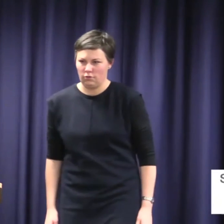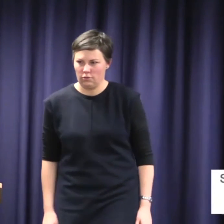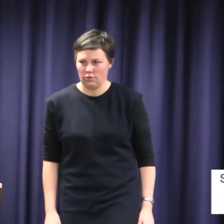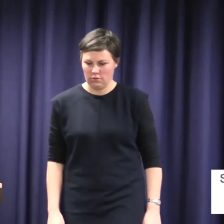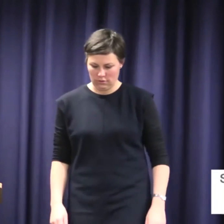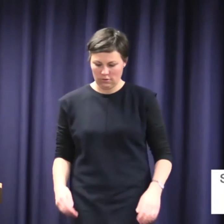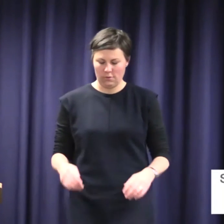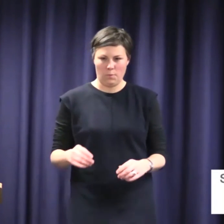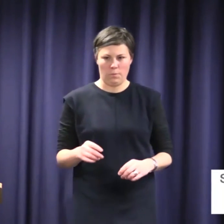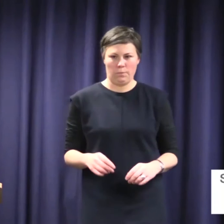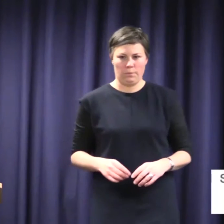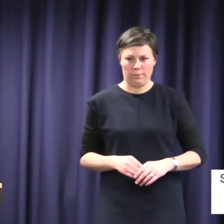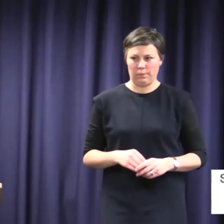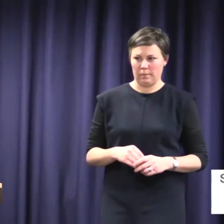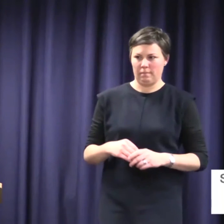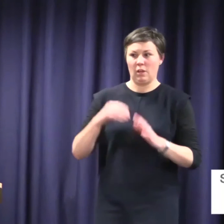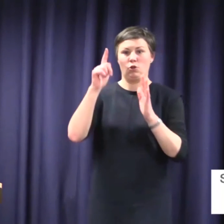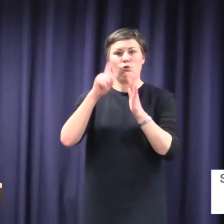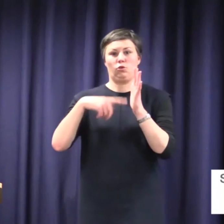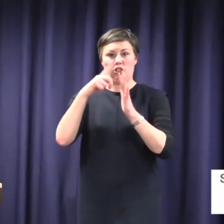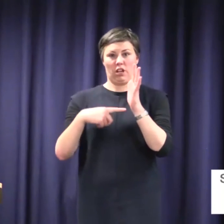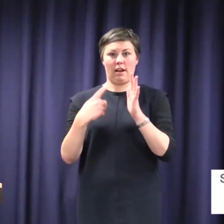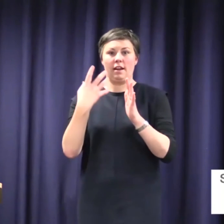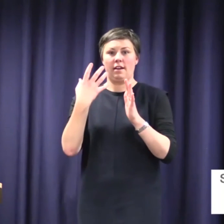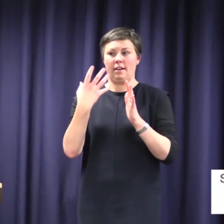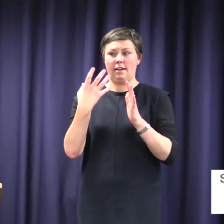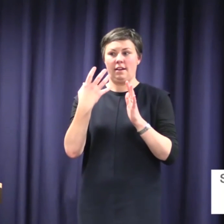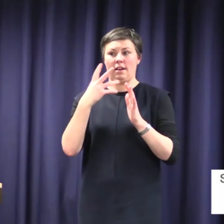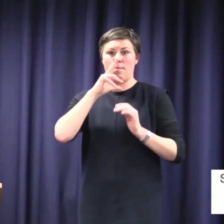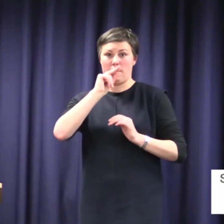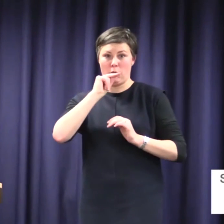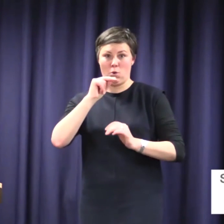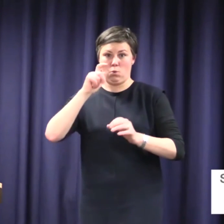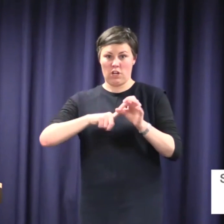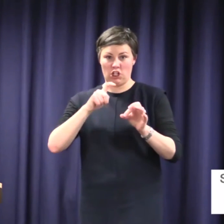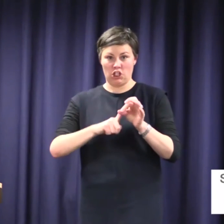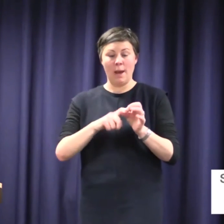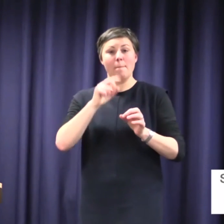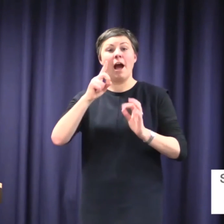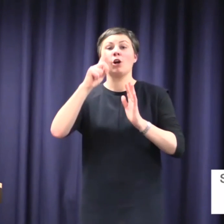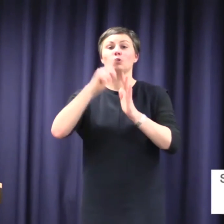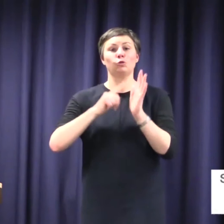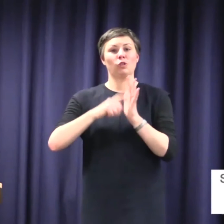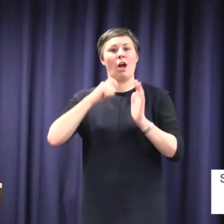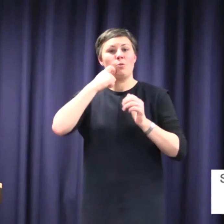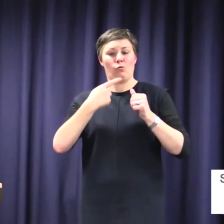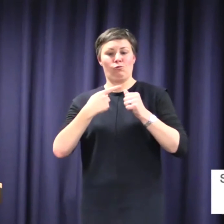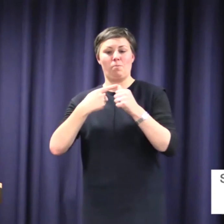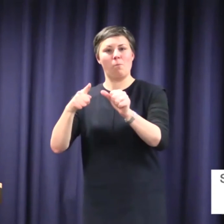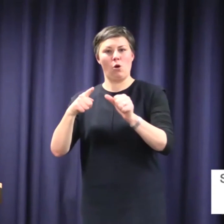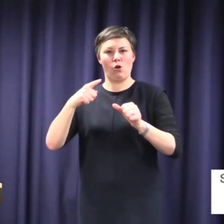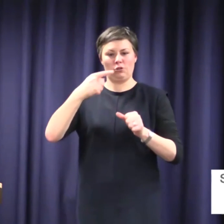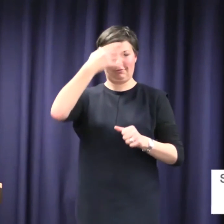This is a question and a response from me, Julie Judd. Well, I'm going to read out the question, but I'll respond as ASLIA Vic